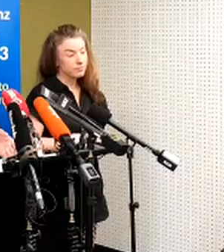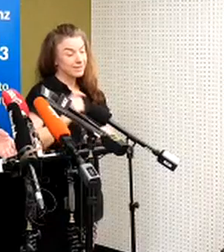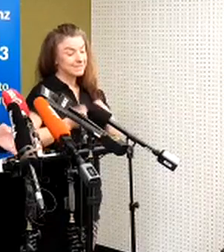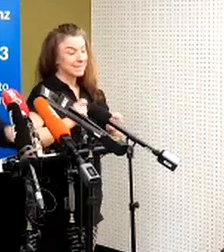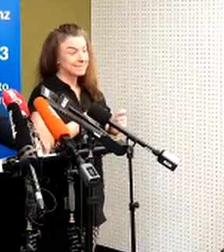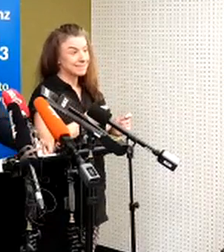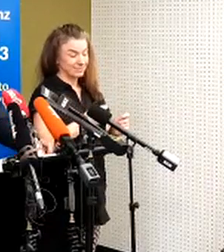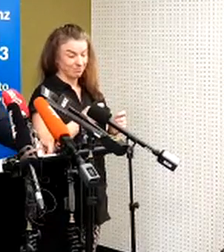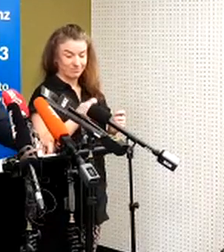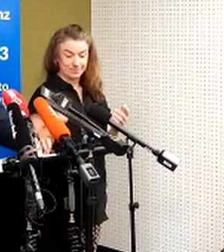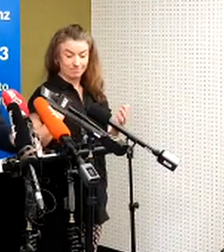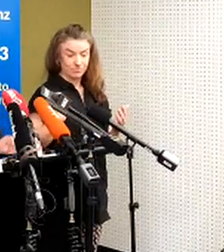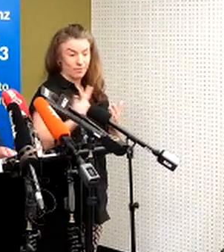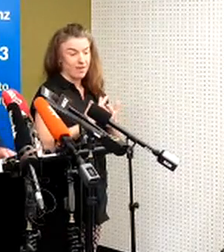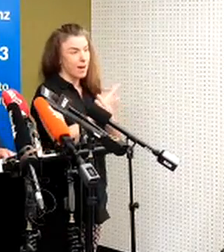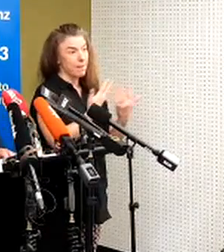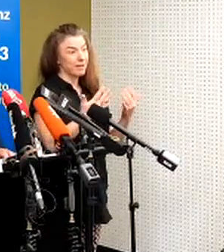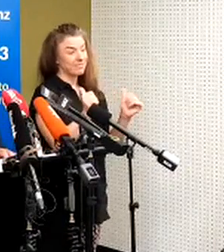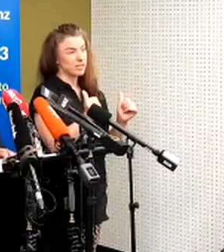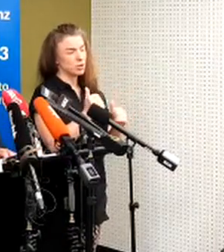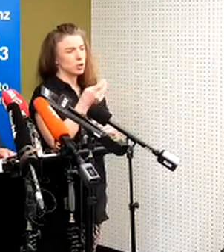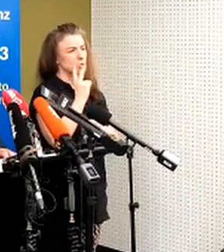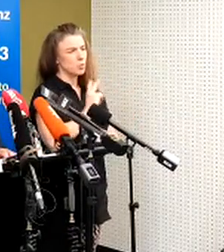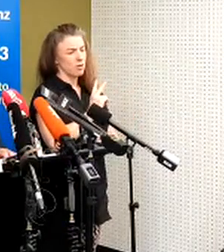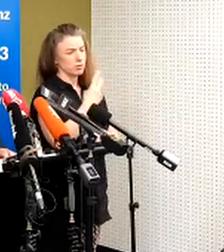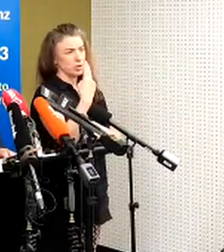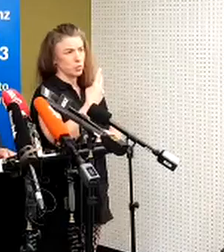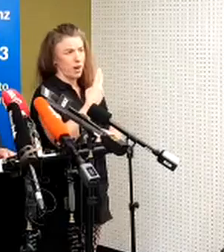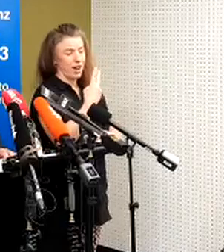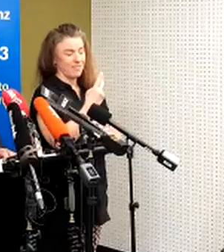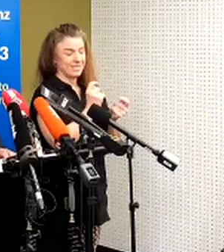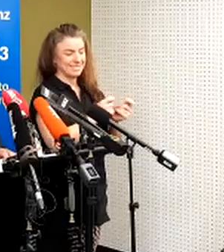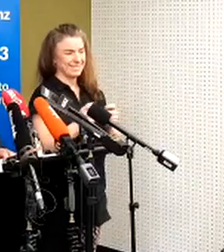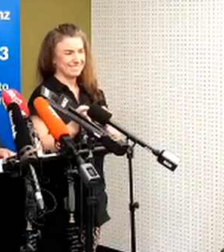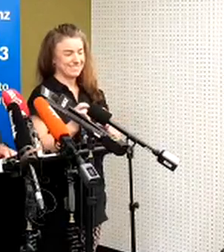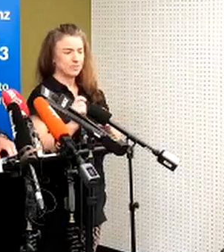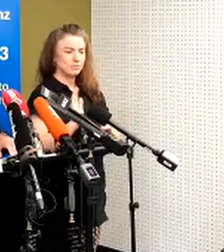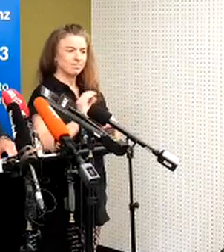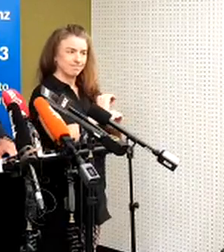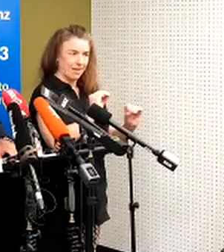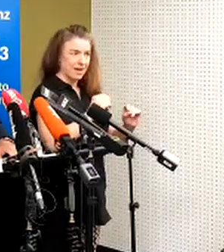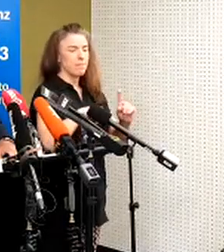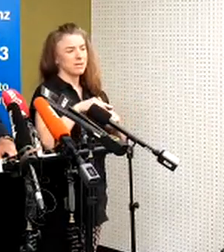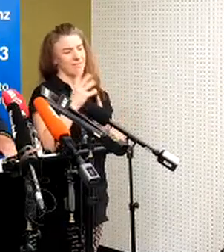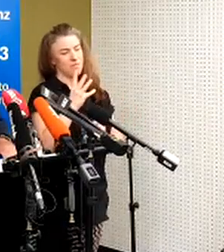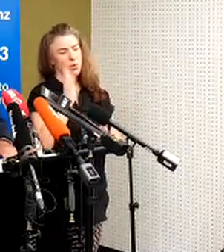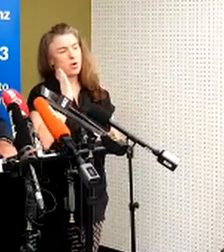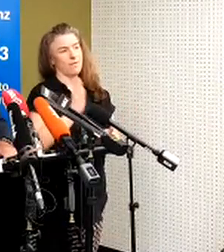Testing, we've now completed 212 negative tests, and we obviously have the 4 positive